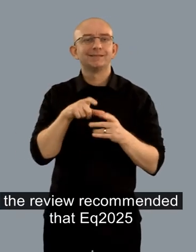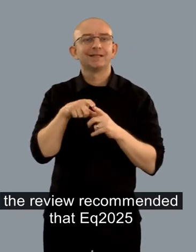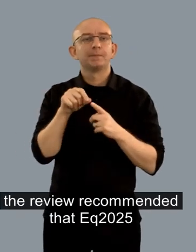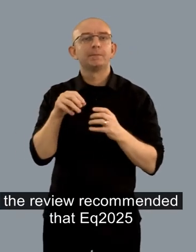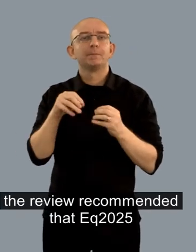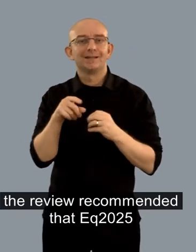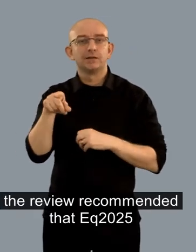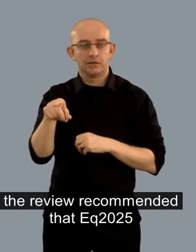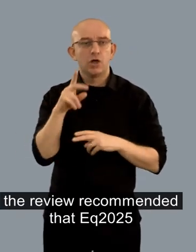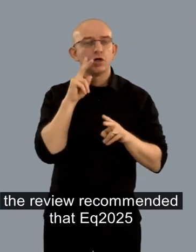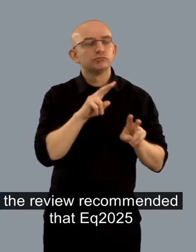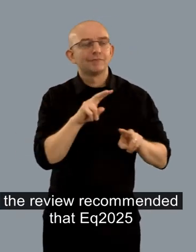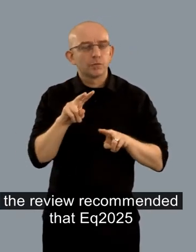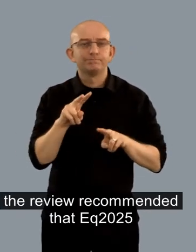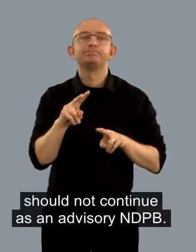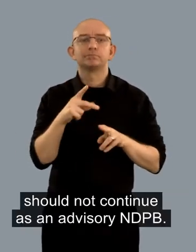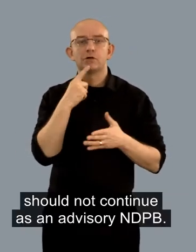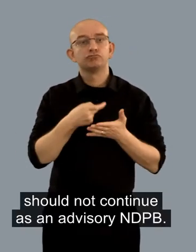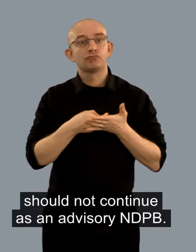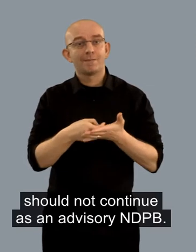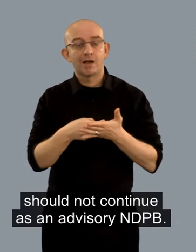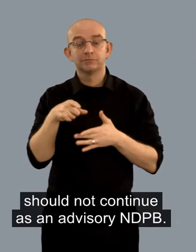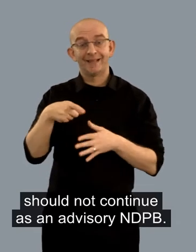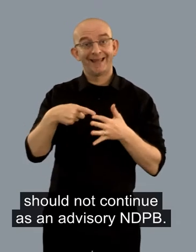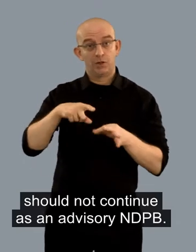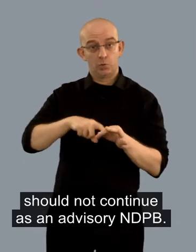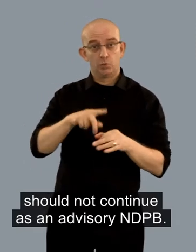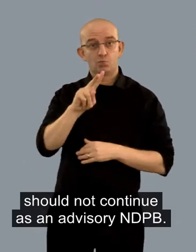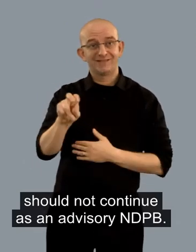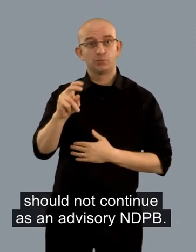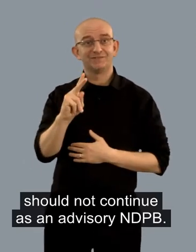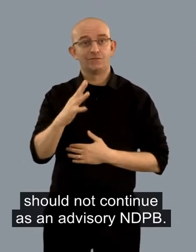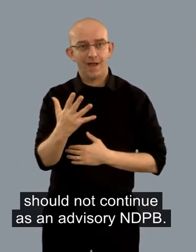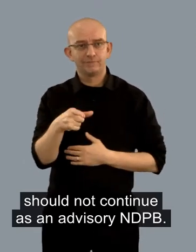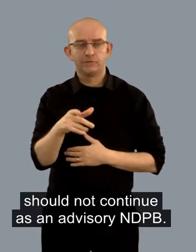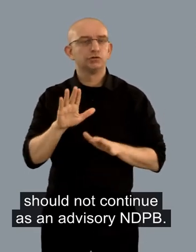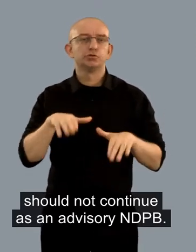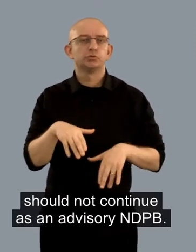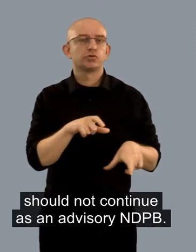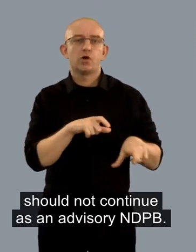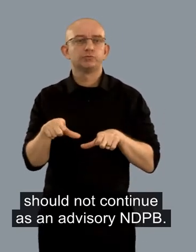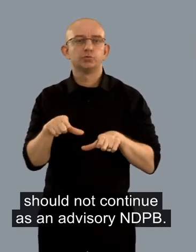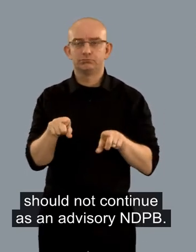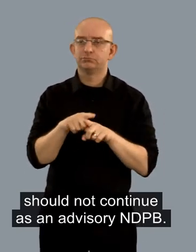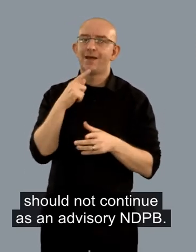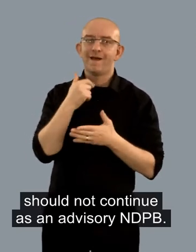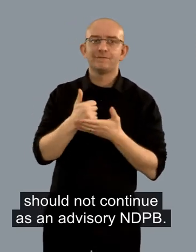that EQ 2025 should not continue as an advisory